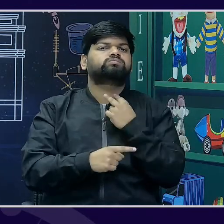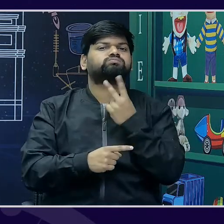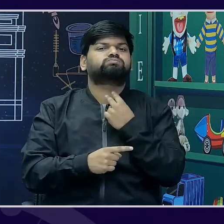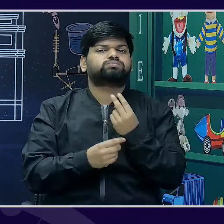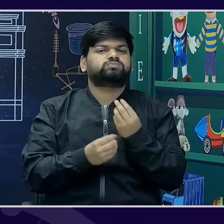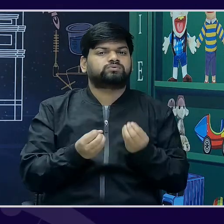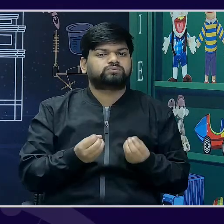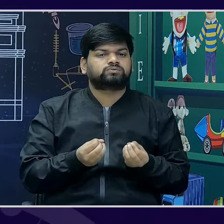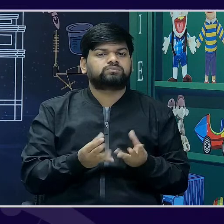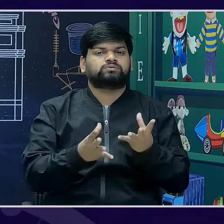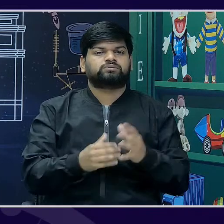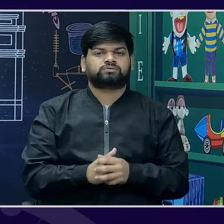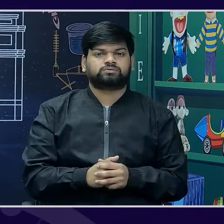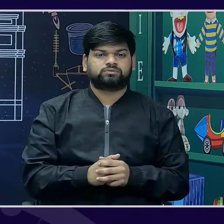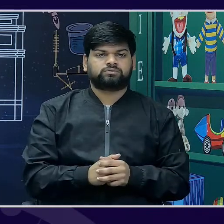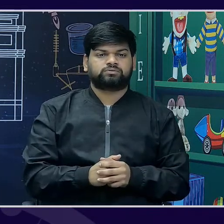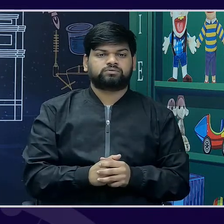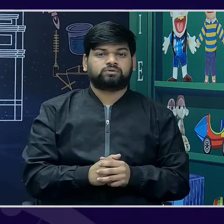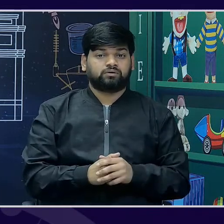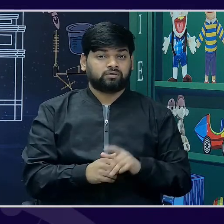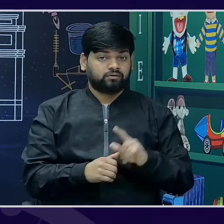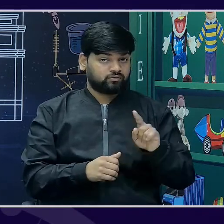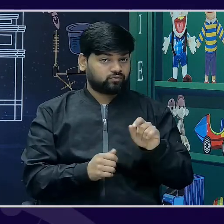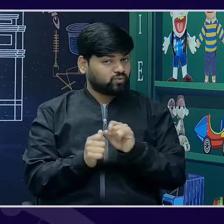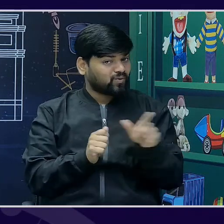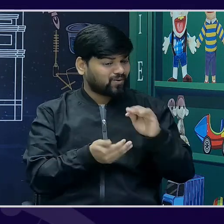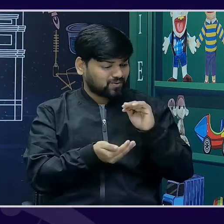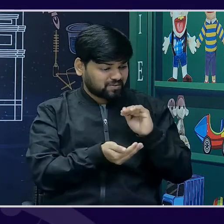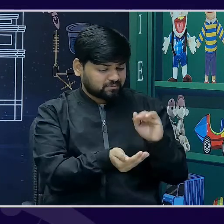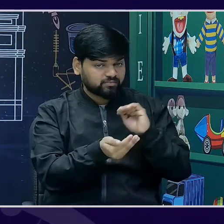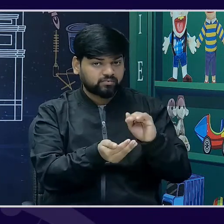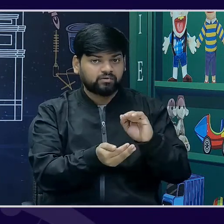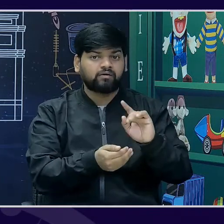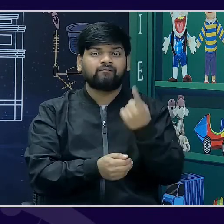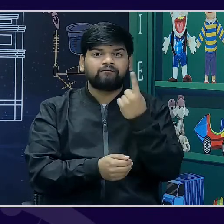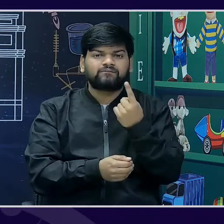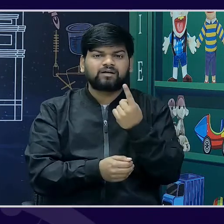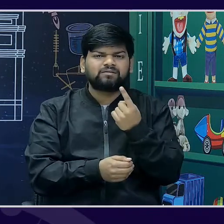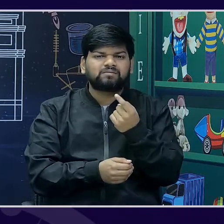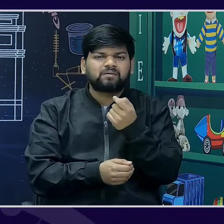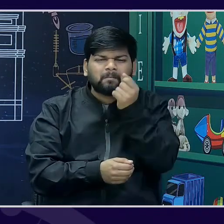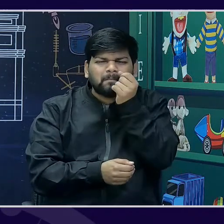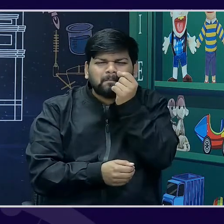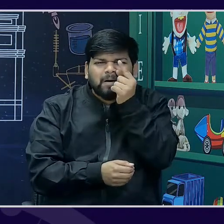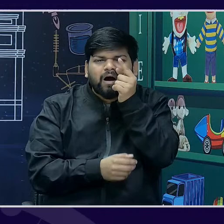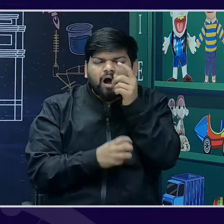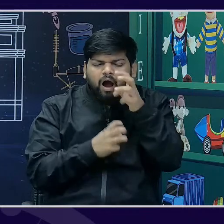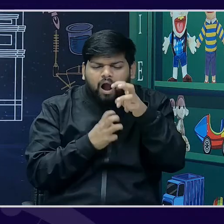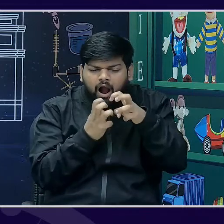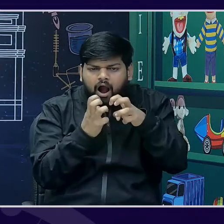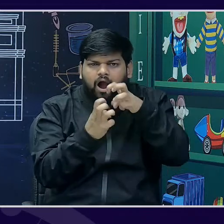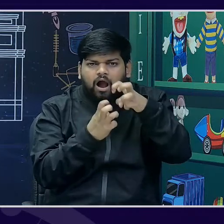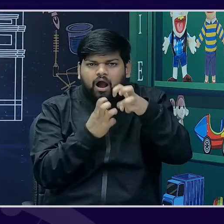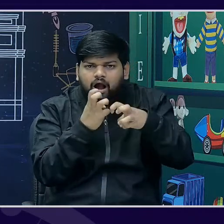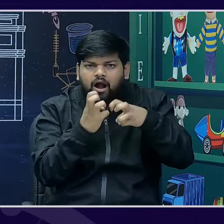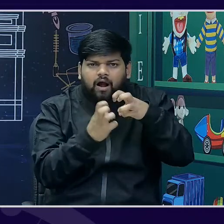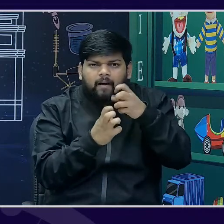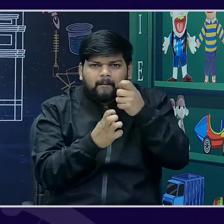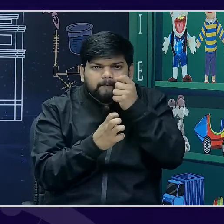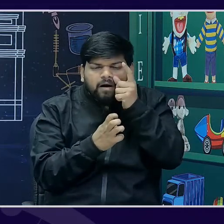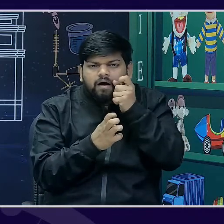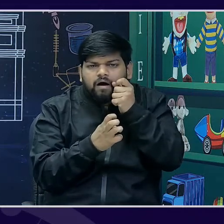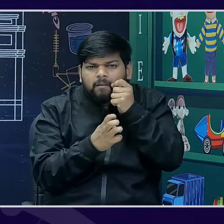all practicing ta ta ta, ba ba ba, ma ma ma, cha cha cha. You can understand how the child slowly goes towards